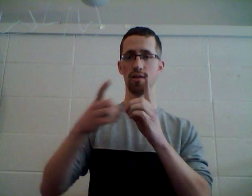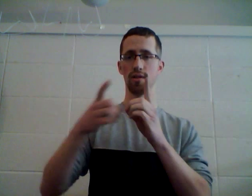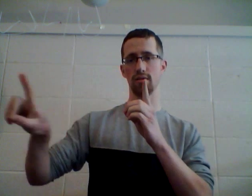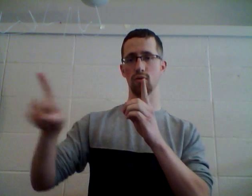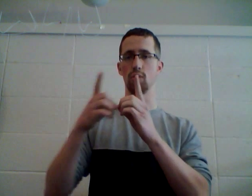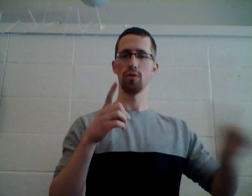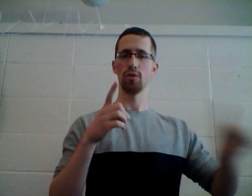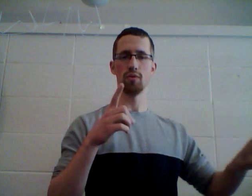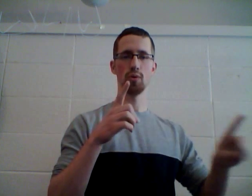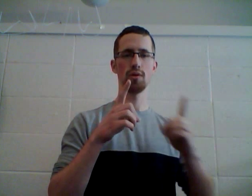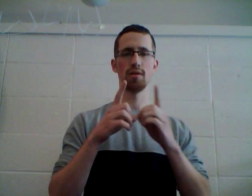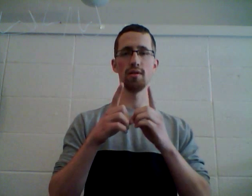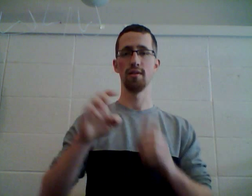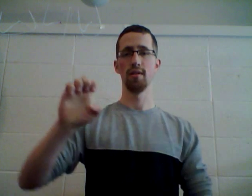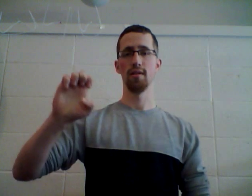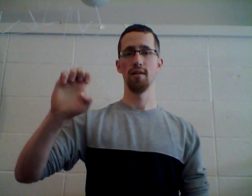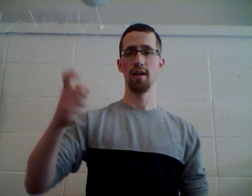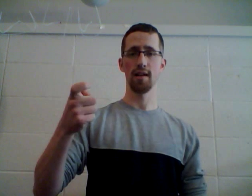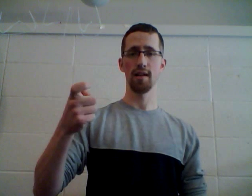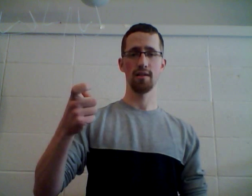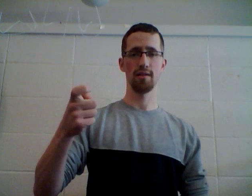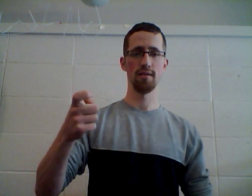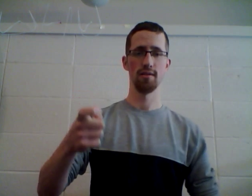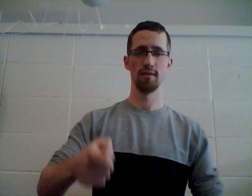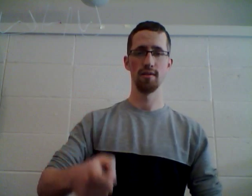divorce, divorce, divorce, ex,